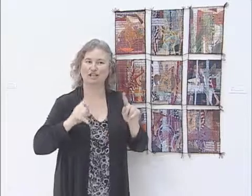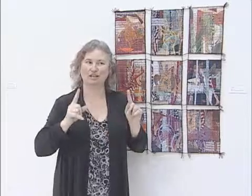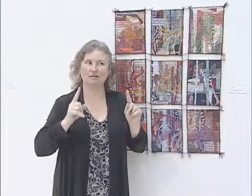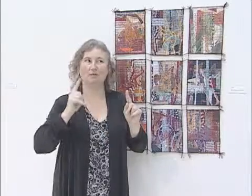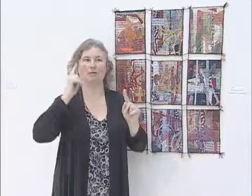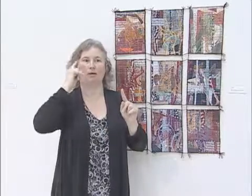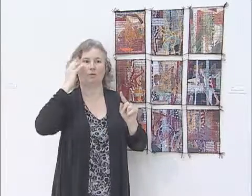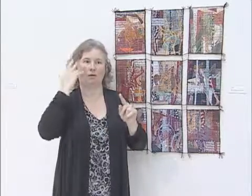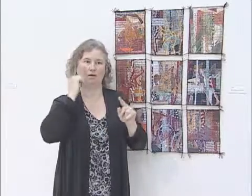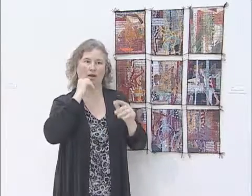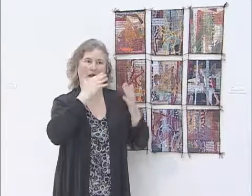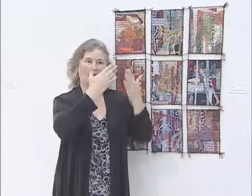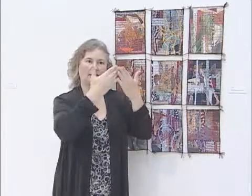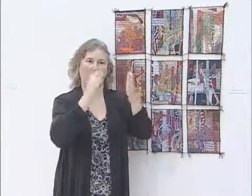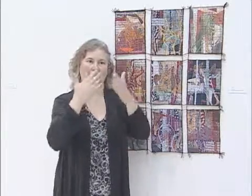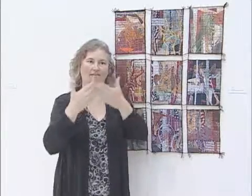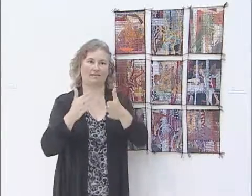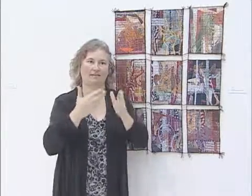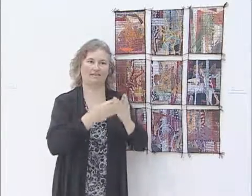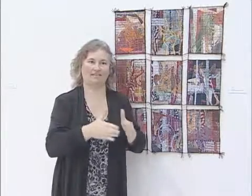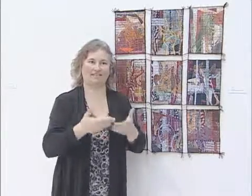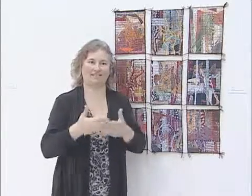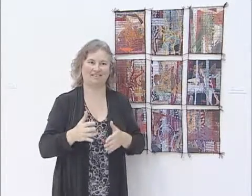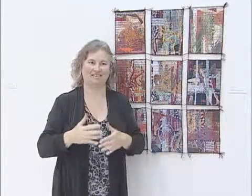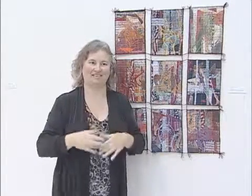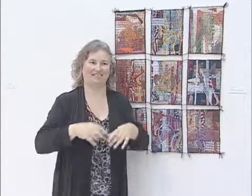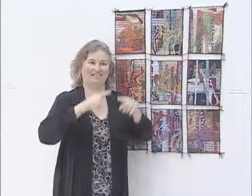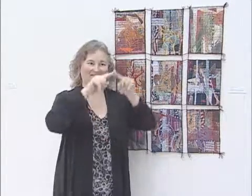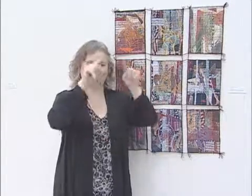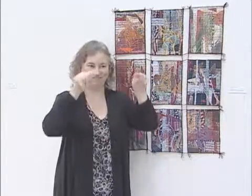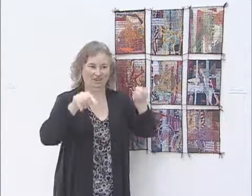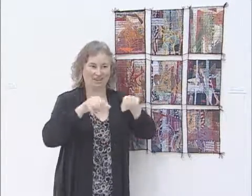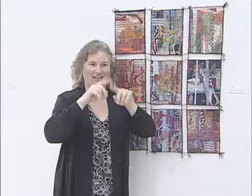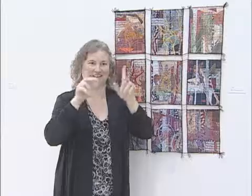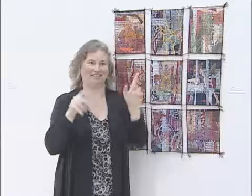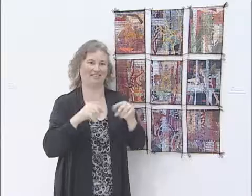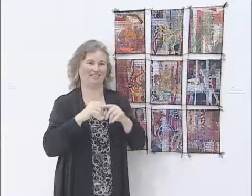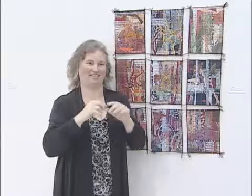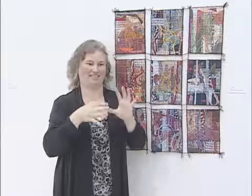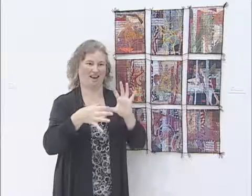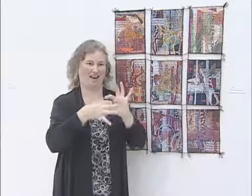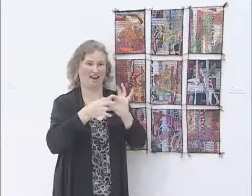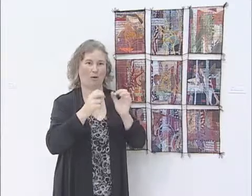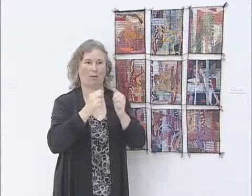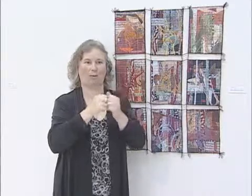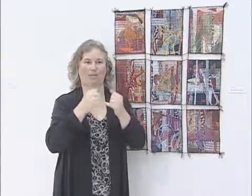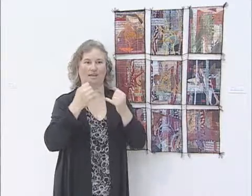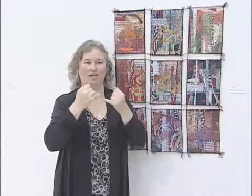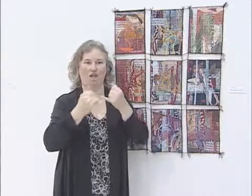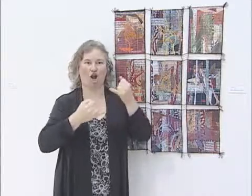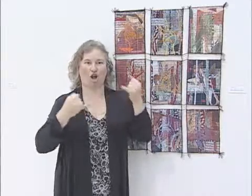I also wanted this quilt to be different than any others that I had made, so I decided to divide the different sections and attach them with